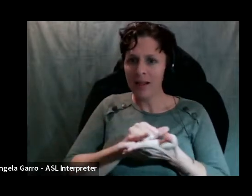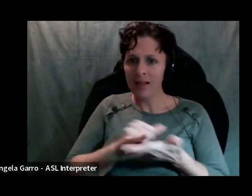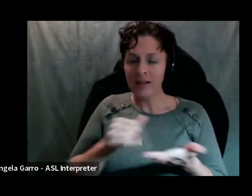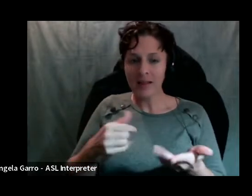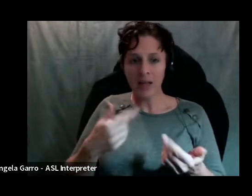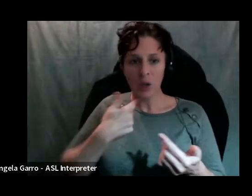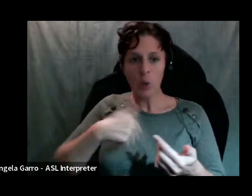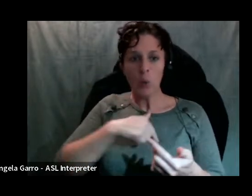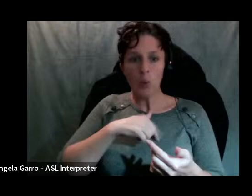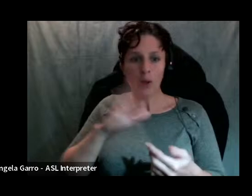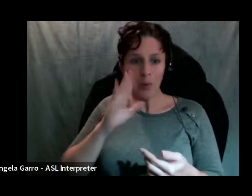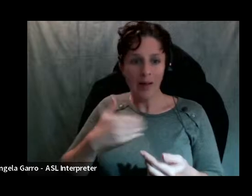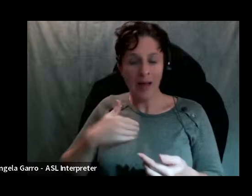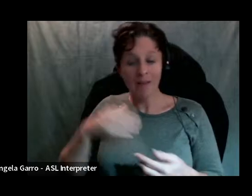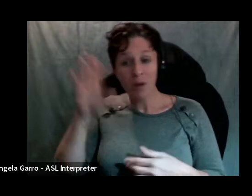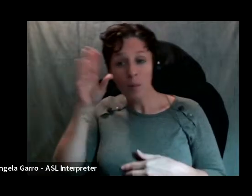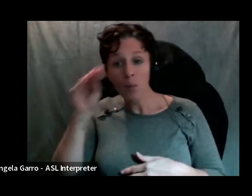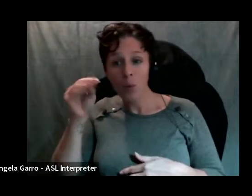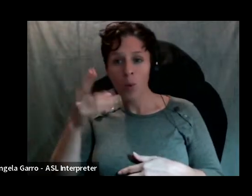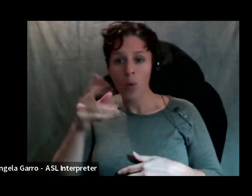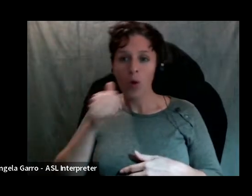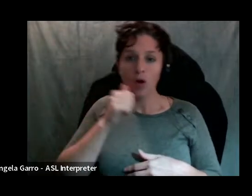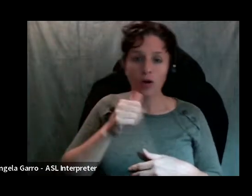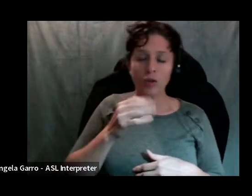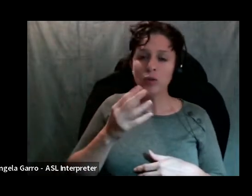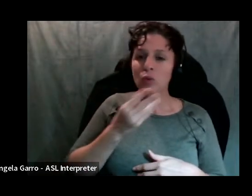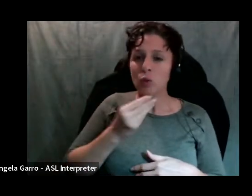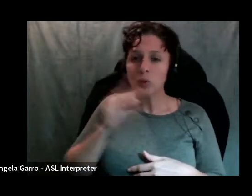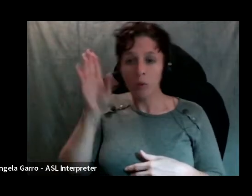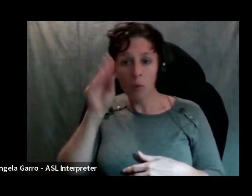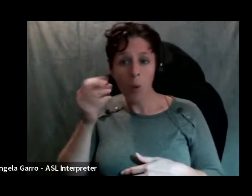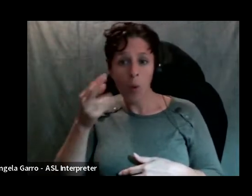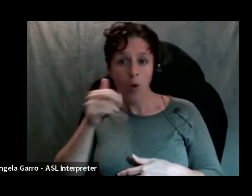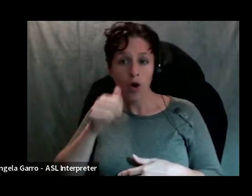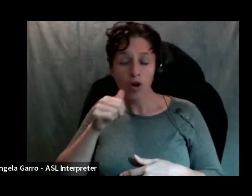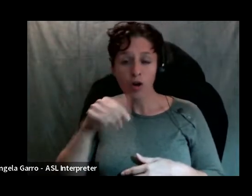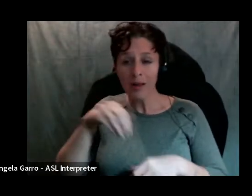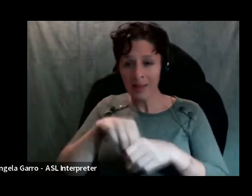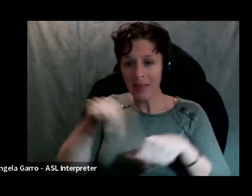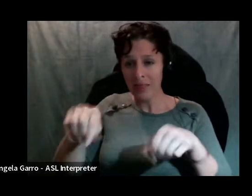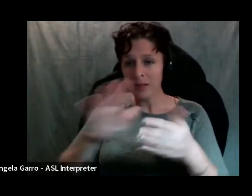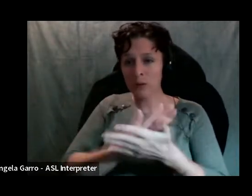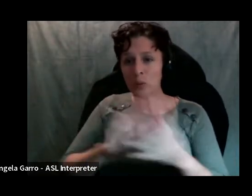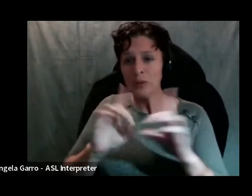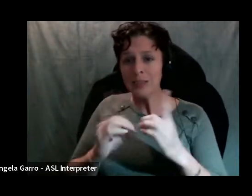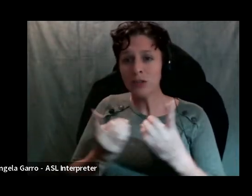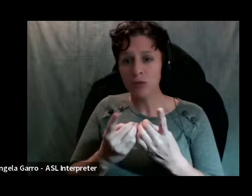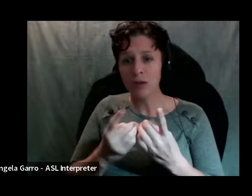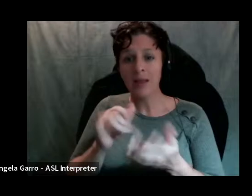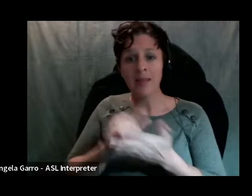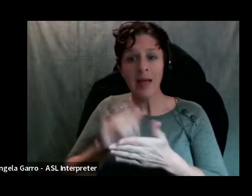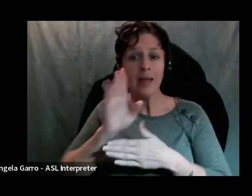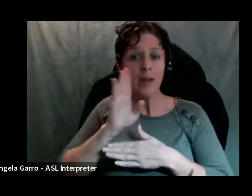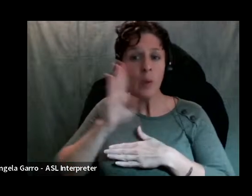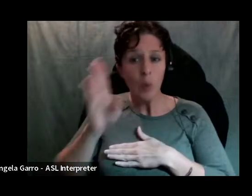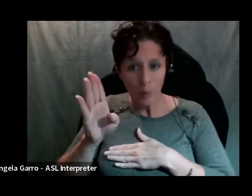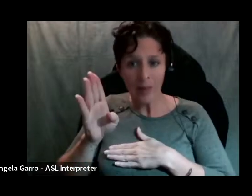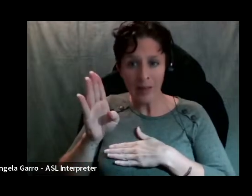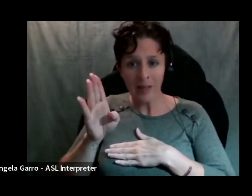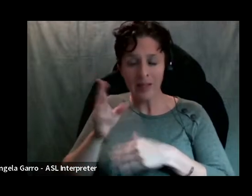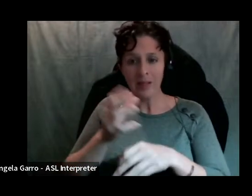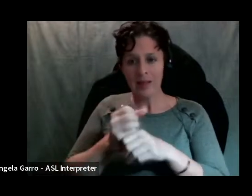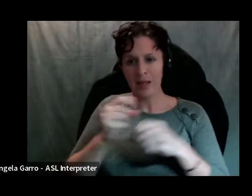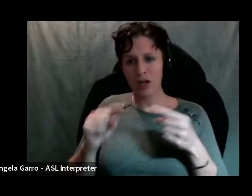have a boy or a girl, a Jewish boy or a girl in this school district that will get